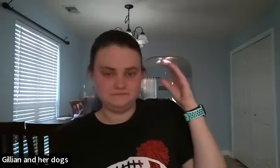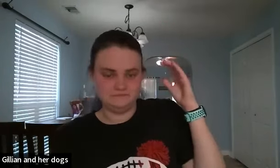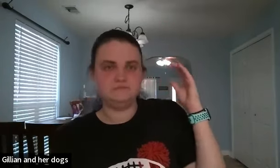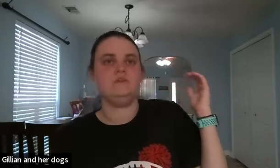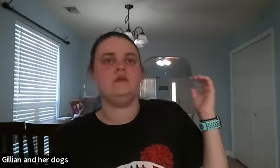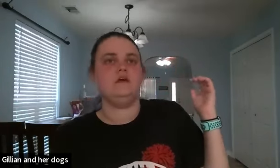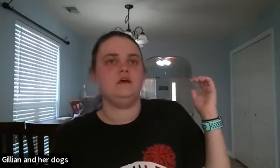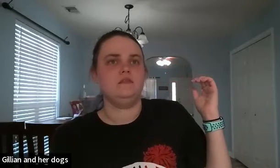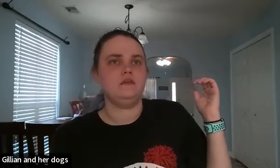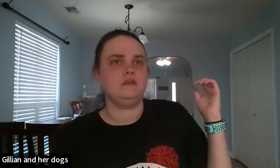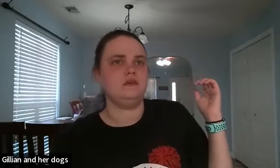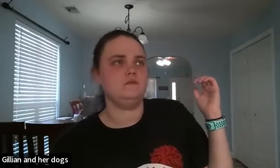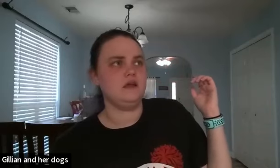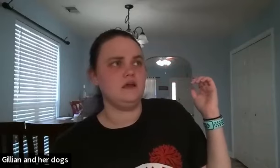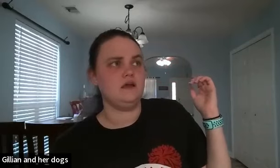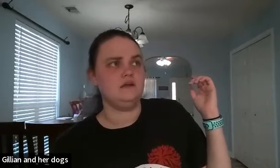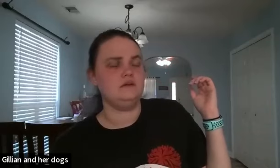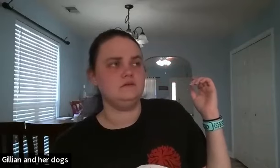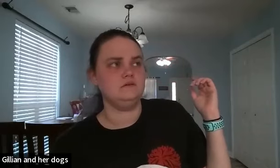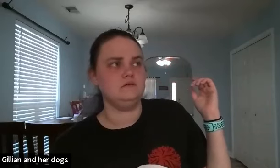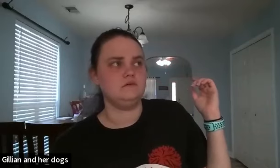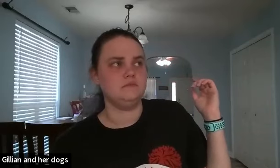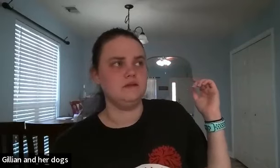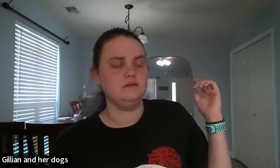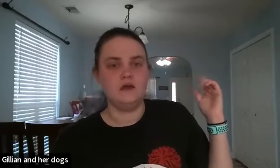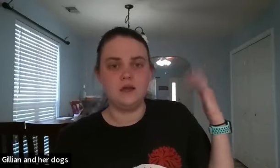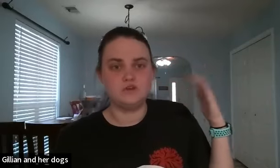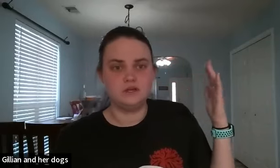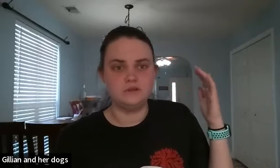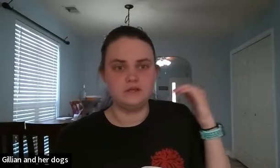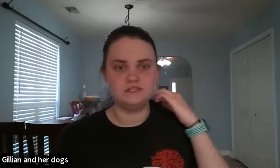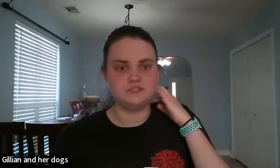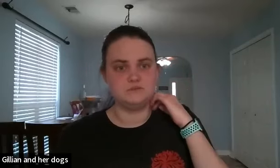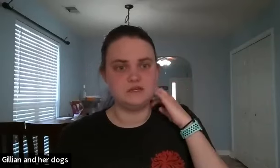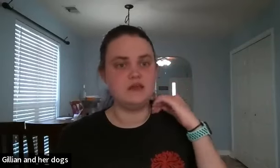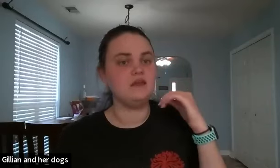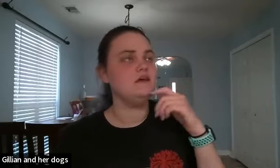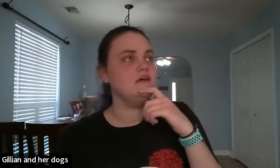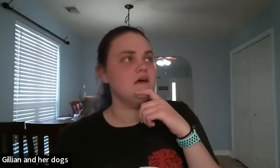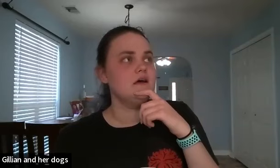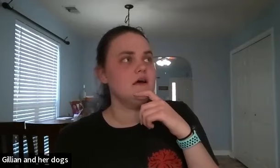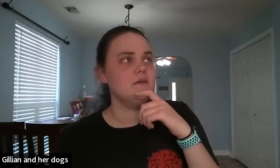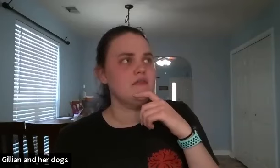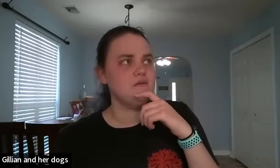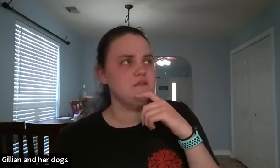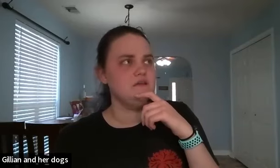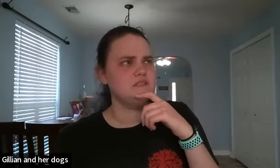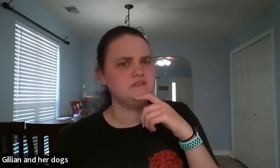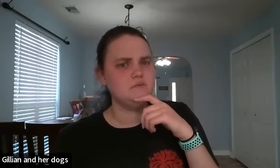mm-hmm. Then we had, I'm drawing a blank, it's just been a day. I think we did, was this when we